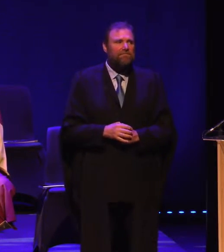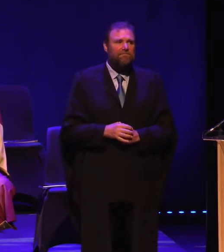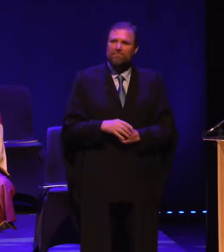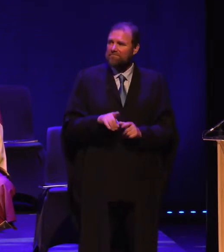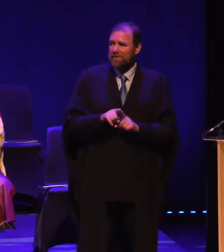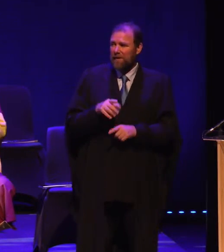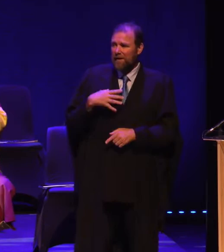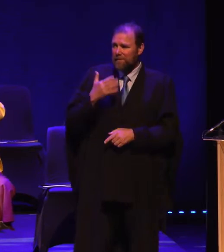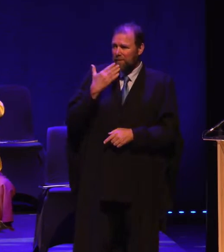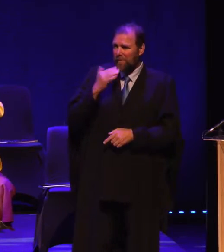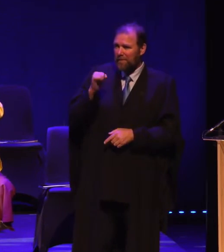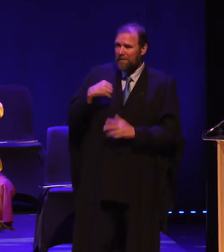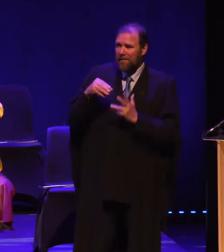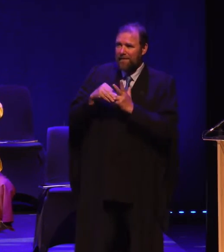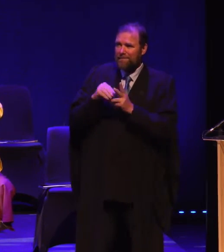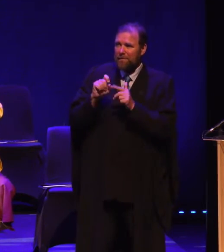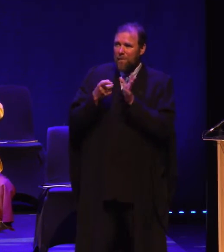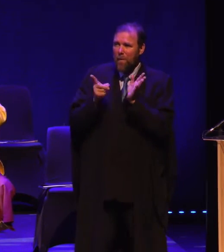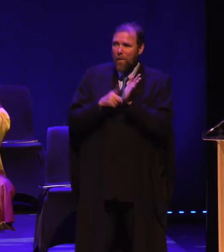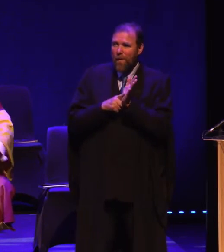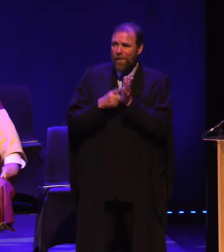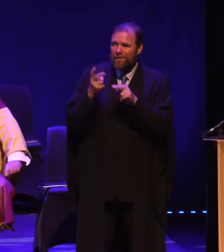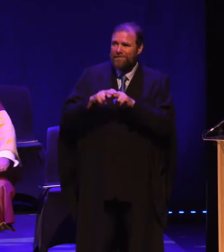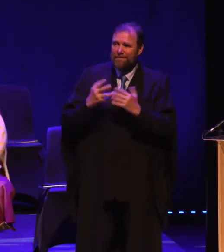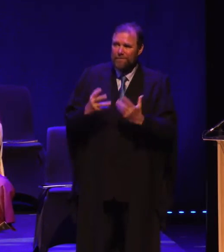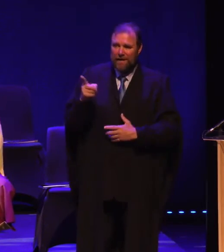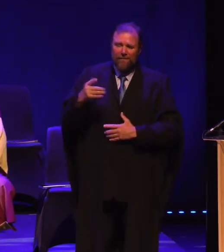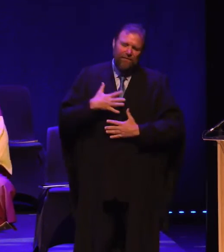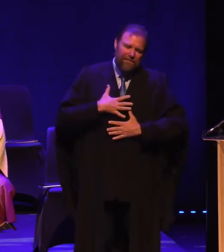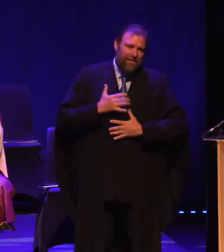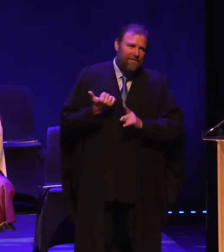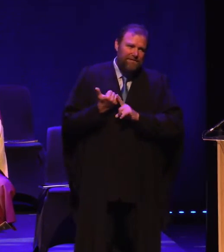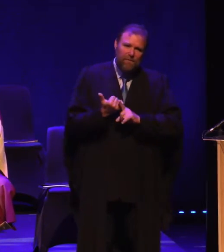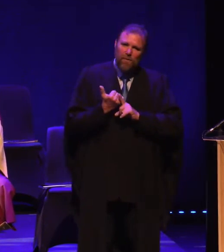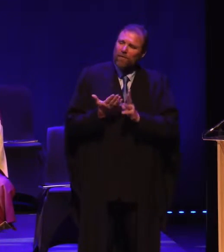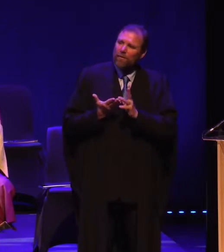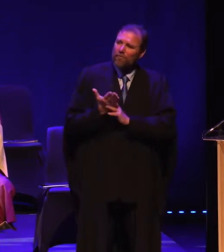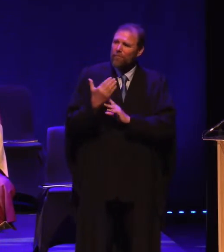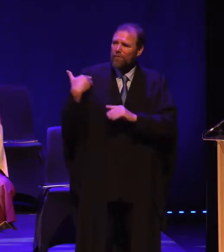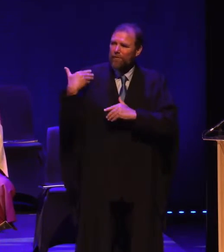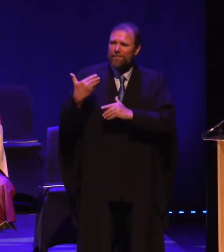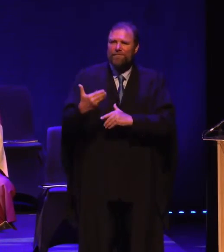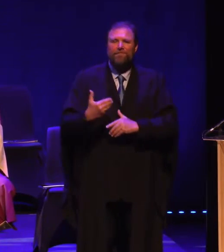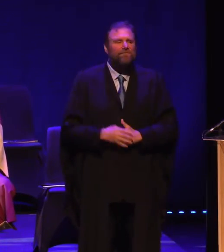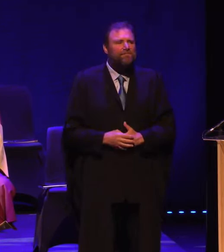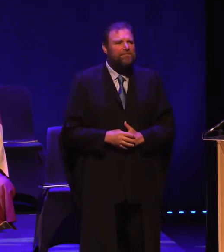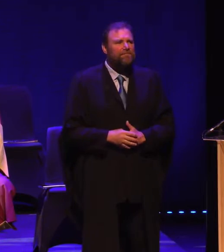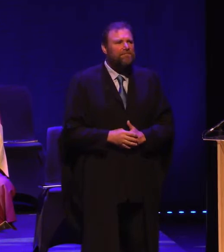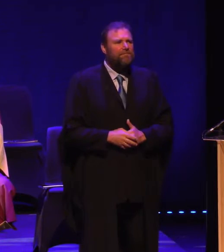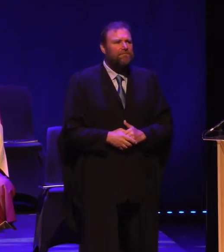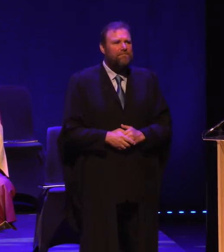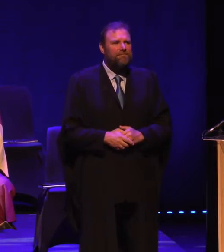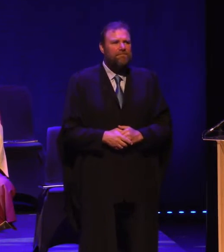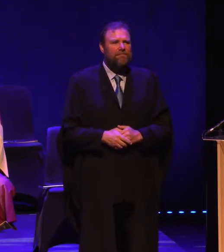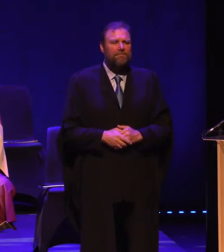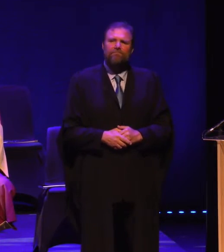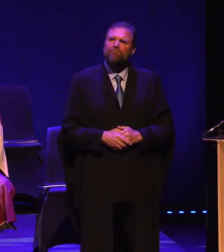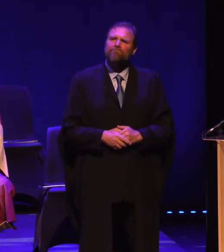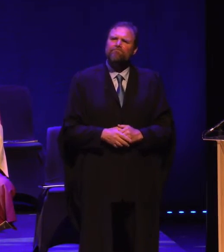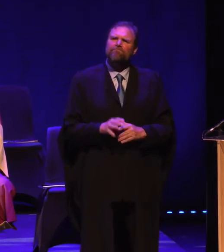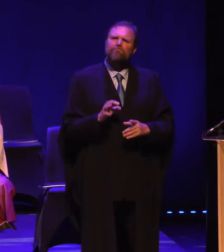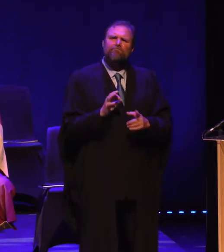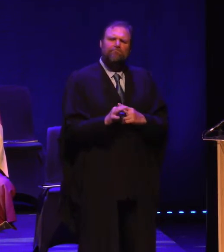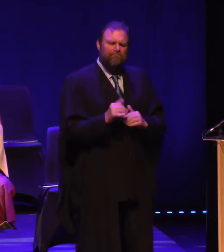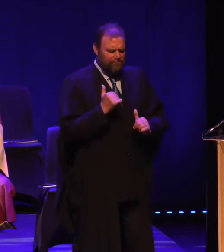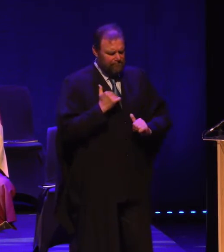thank my husband, Paul, who's sitting here today, for his love and support through the years of my career. I'm particularly proud to receive